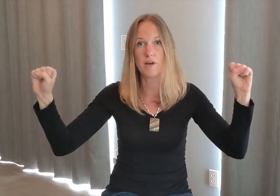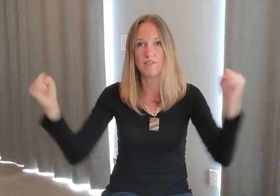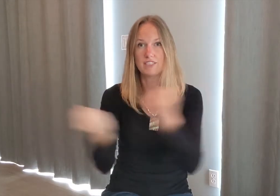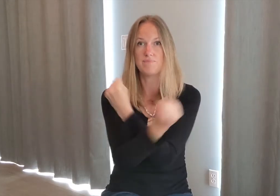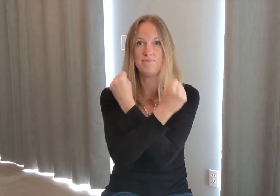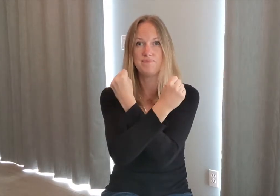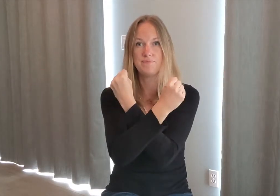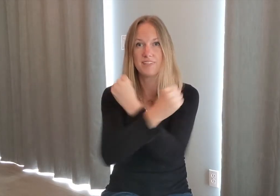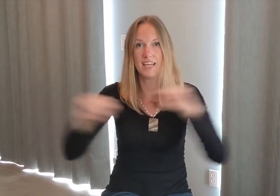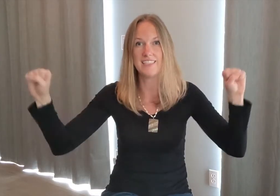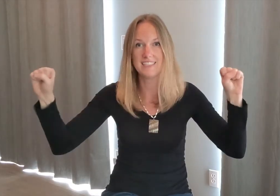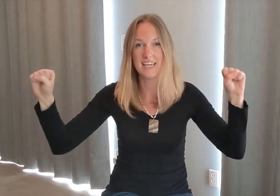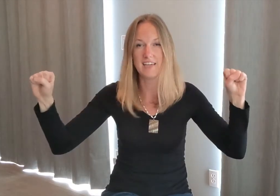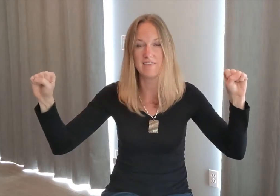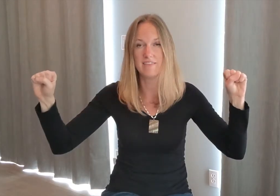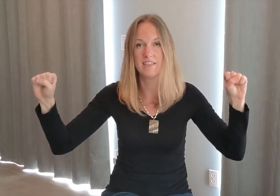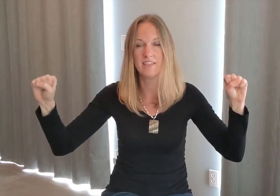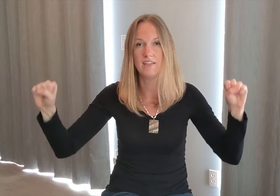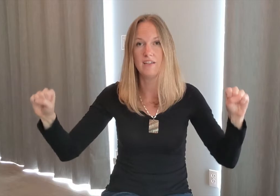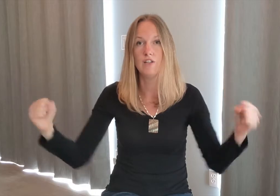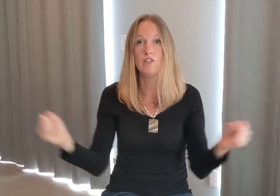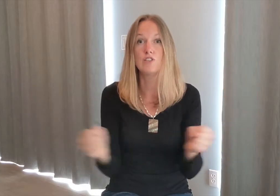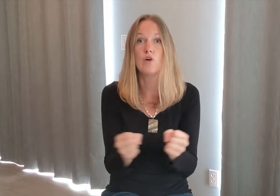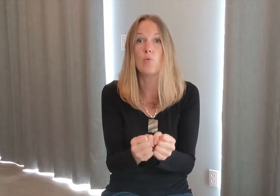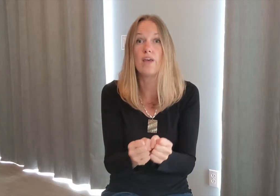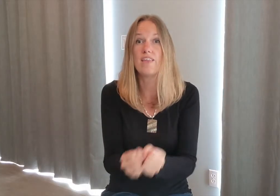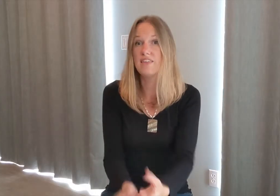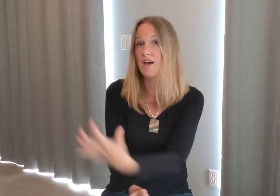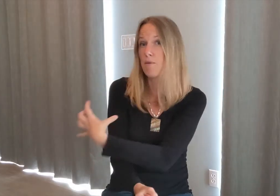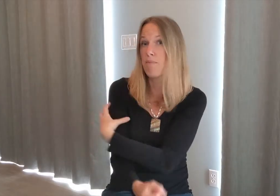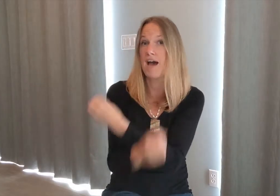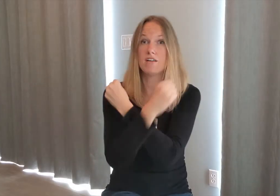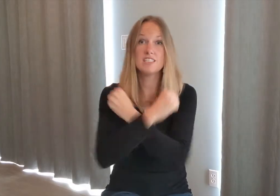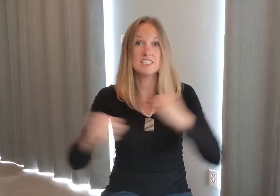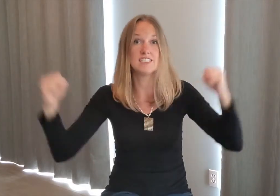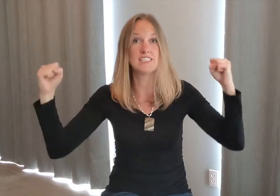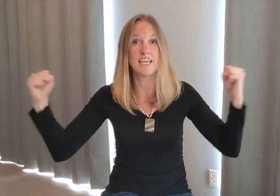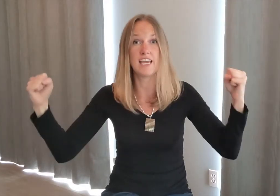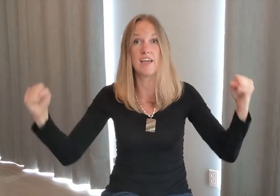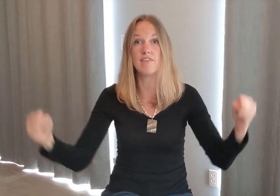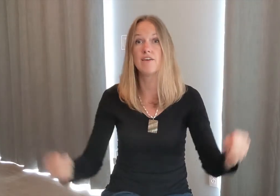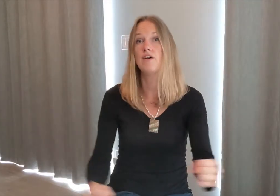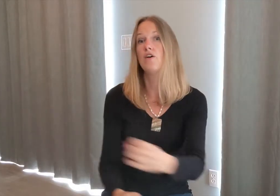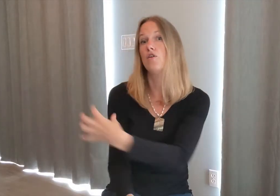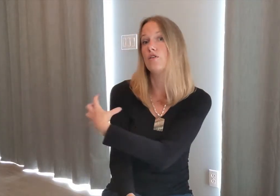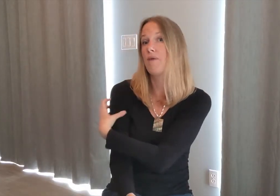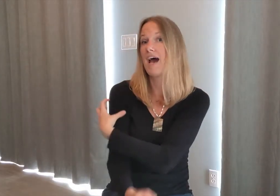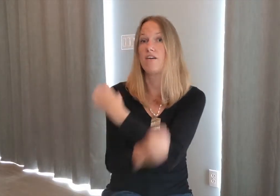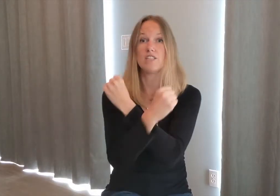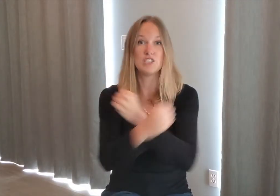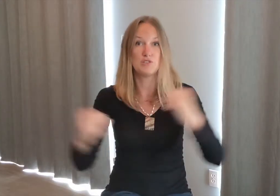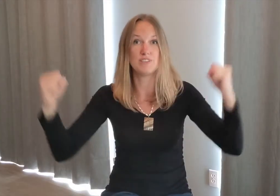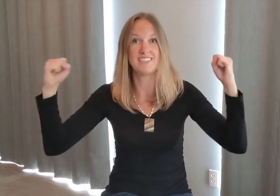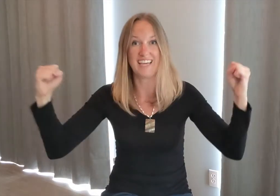out. Okay, save. So with power to save, with power to